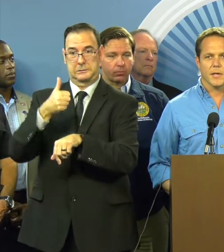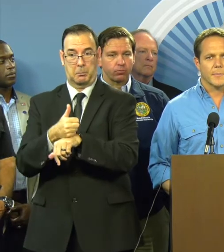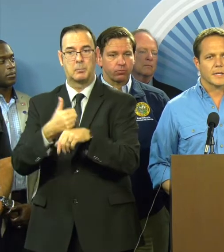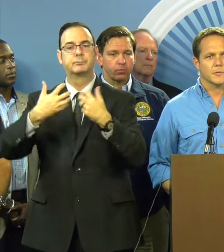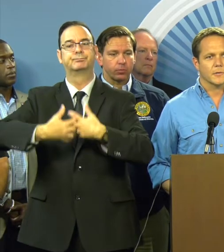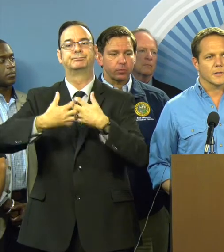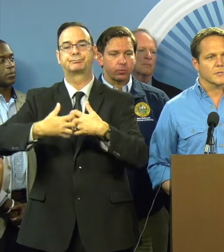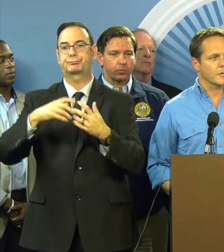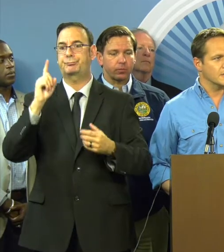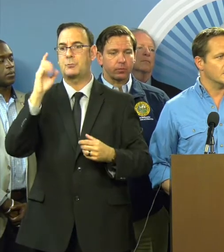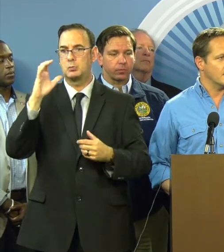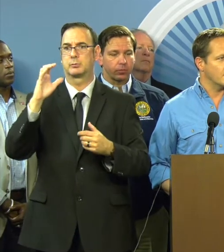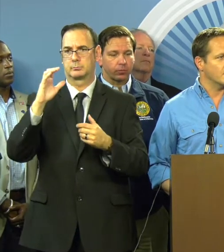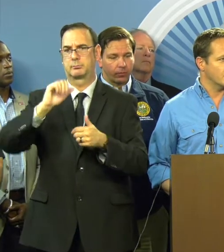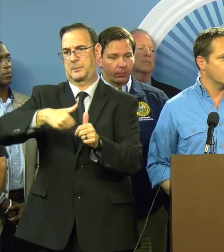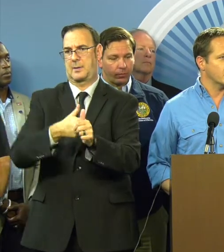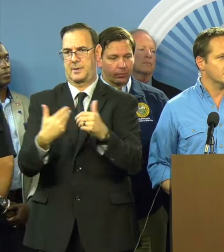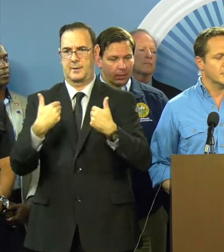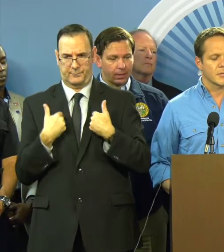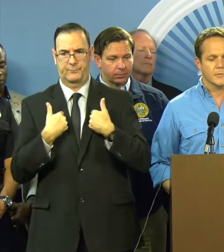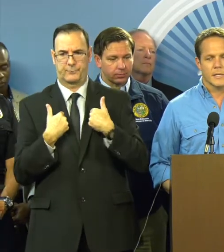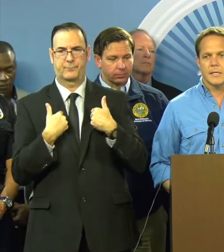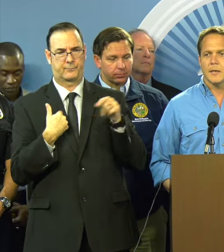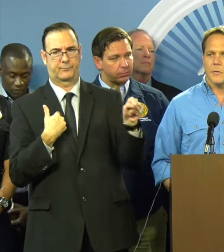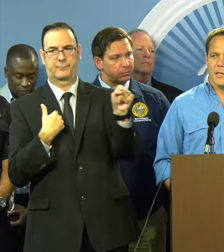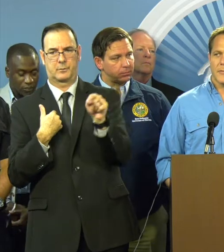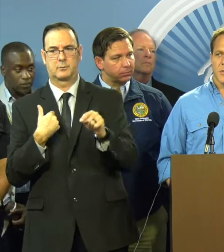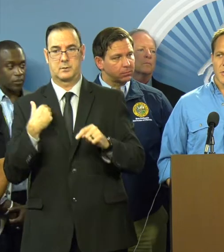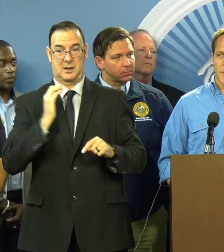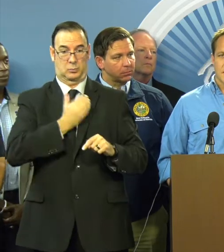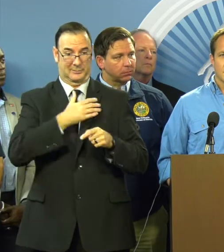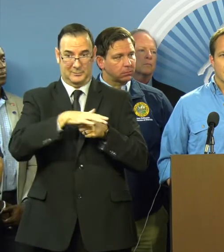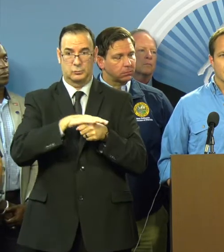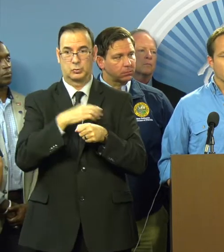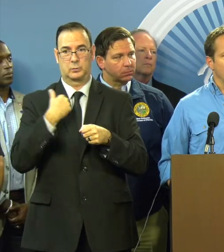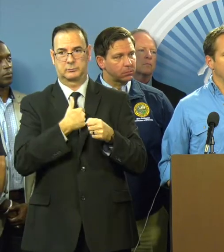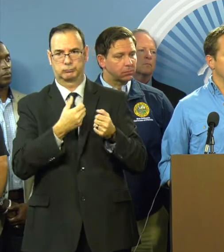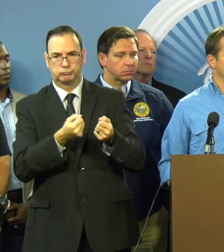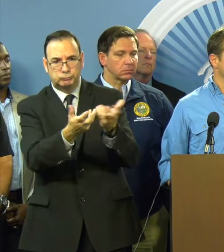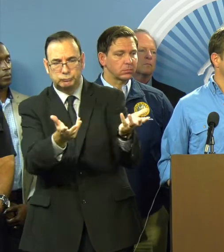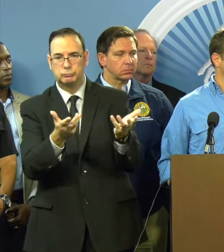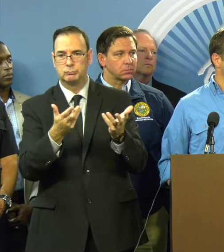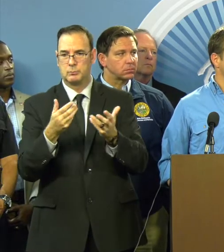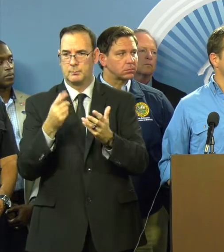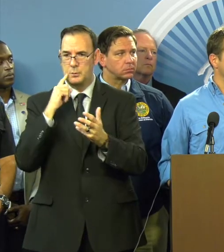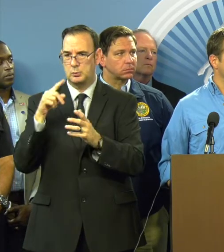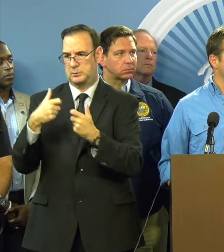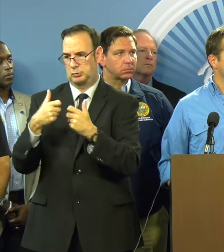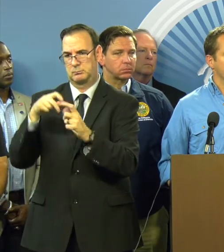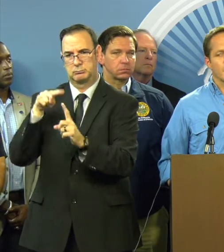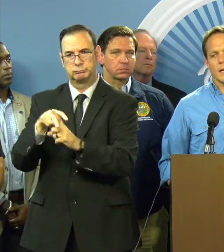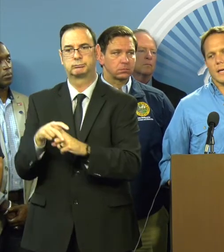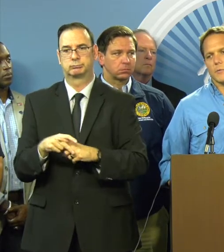100-plus backup generators for the rest of the county and our four counties that we serve. From an electrical perspective, we have called on mutual aid from